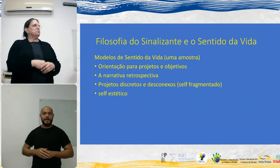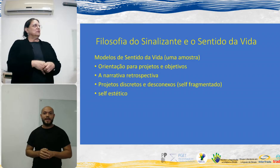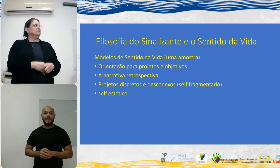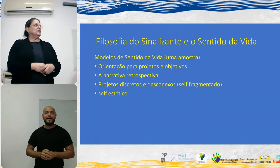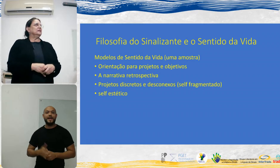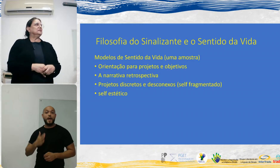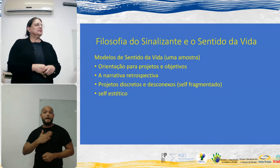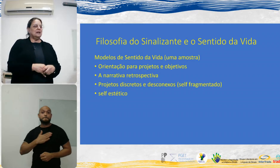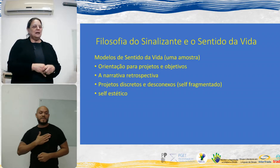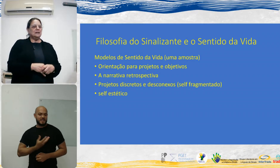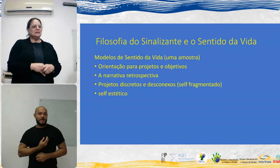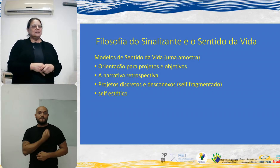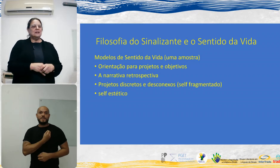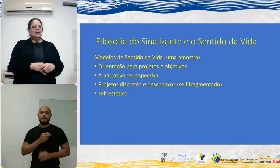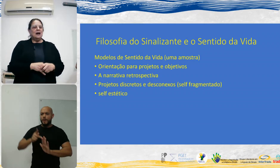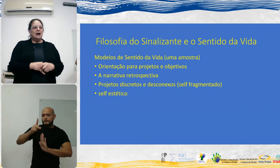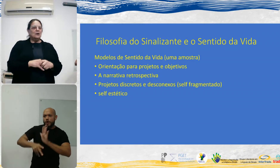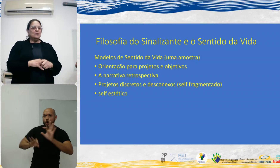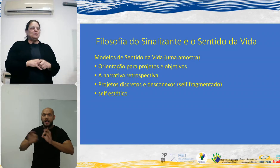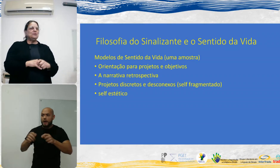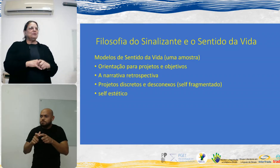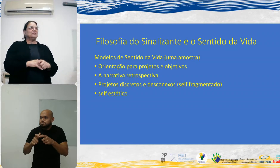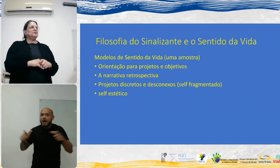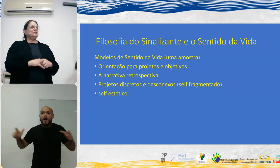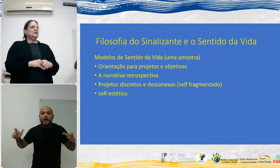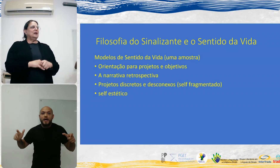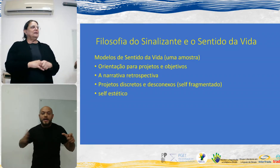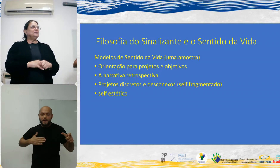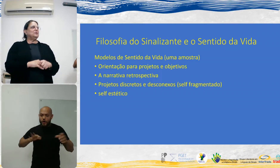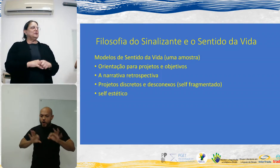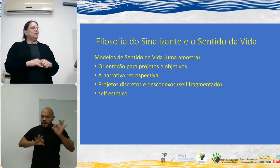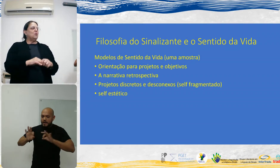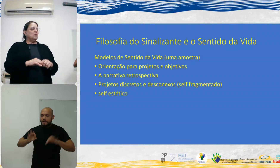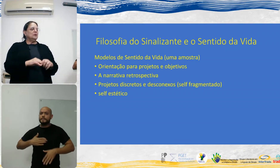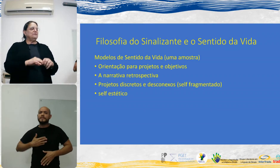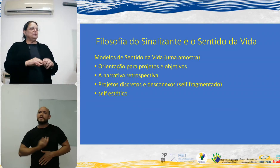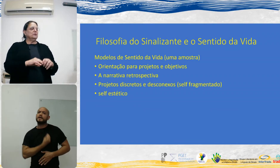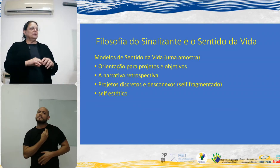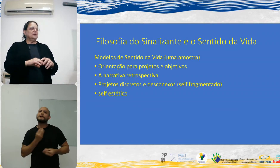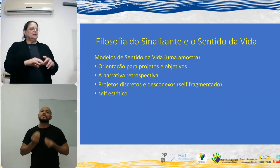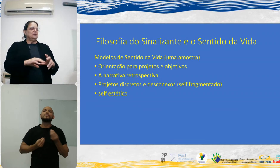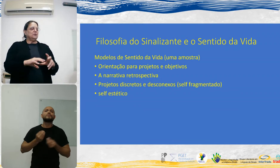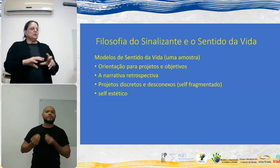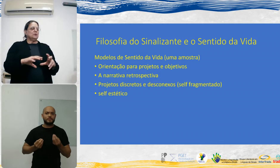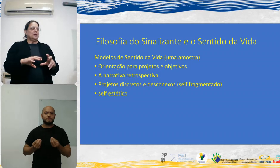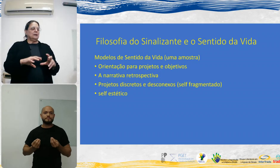life project and how you structure your life so that all of your